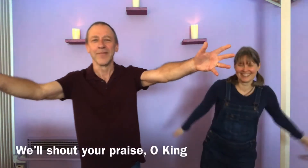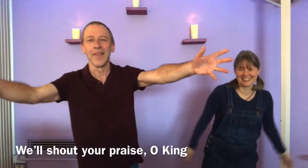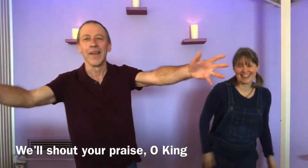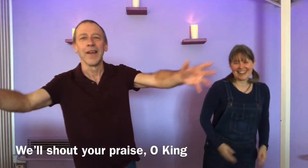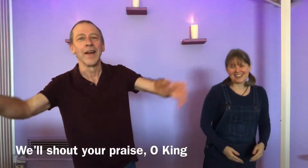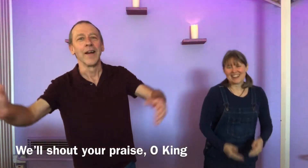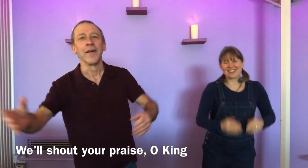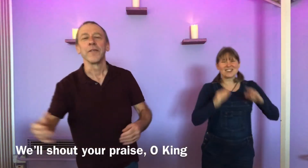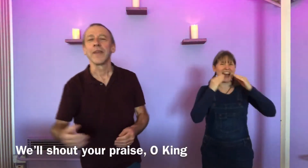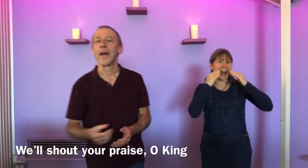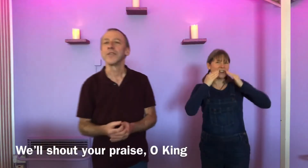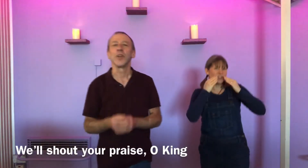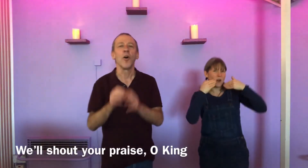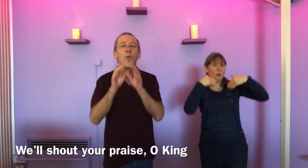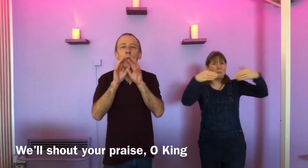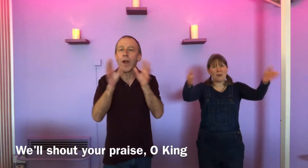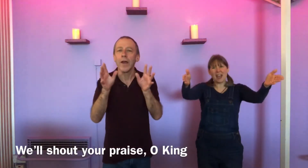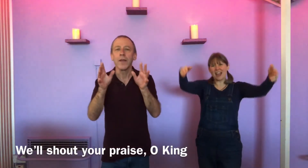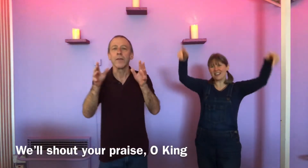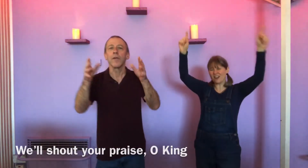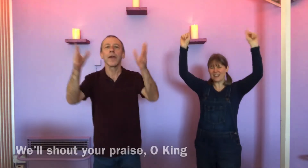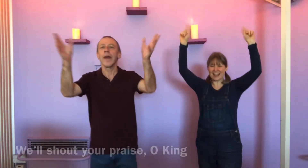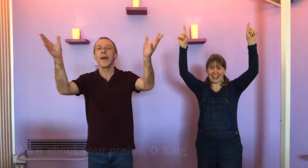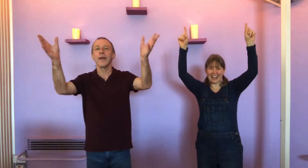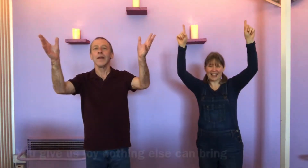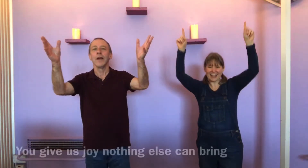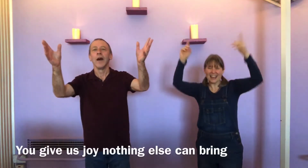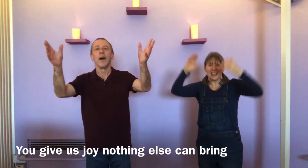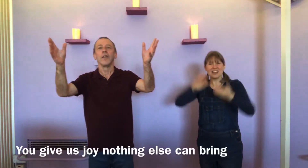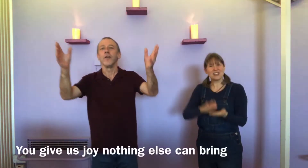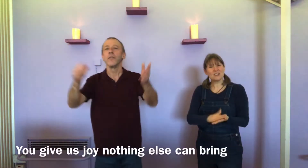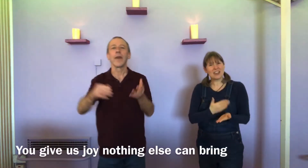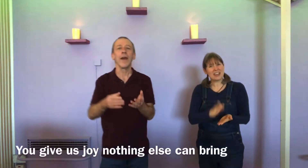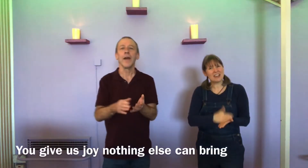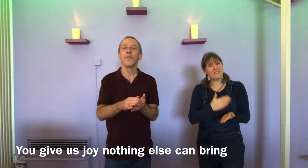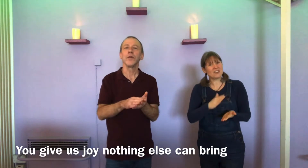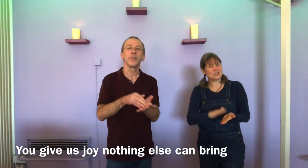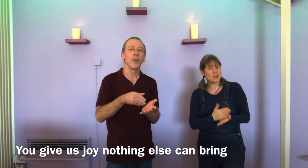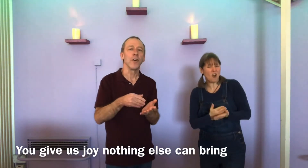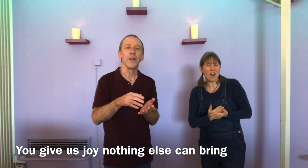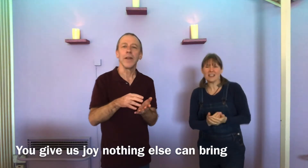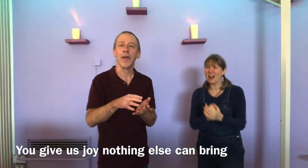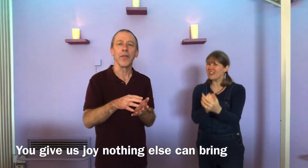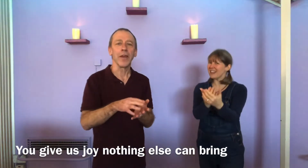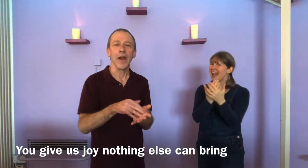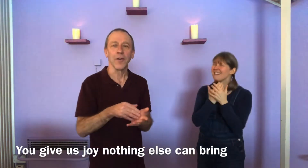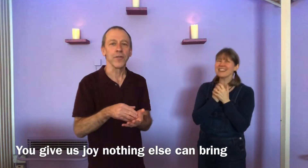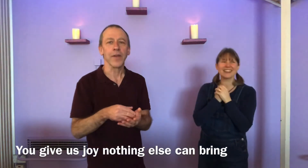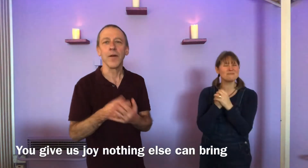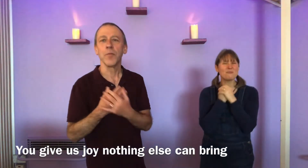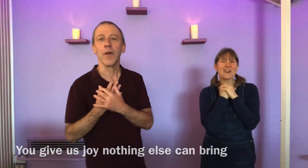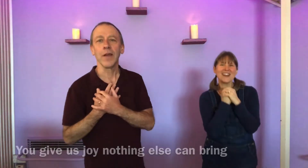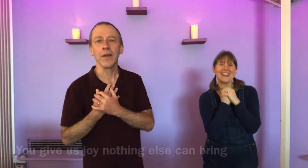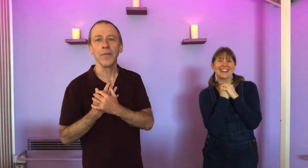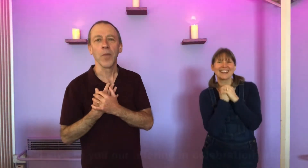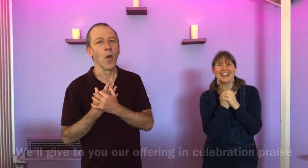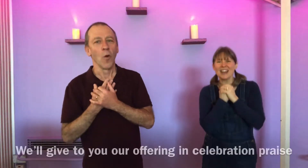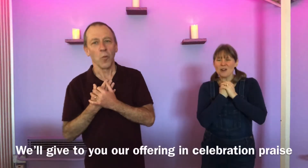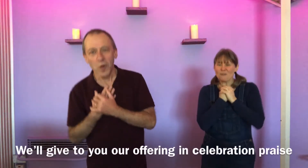We'll shout your praise, O King You give us joy, nothing else can bring We'll